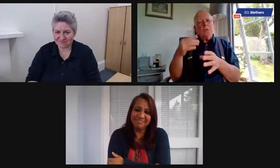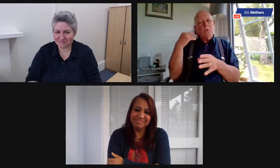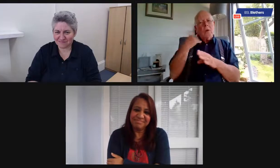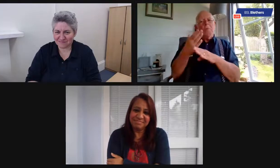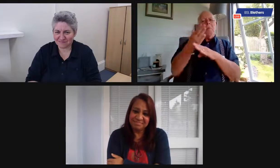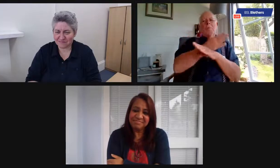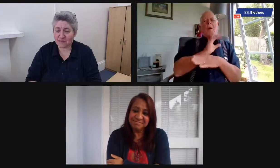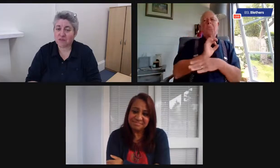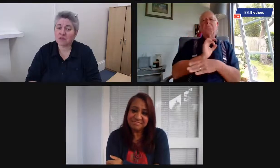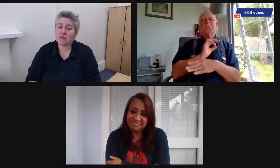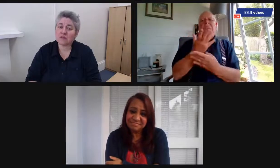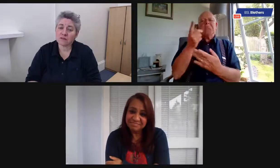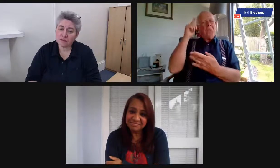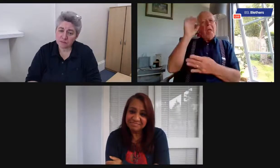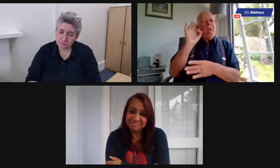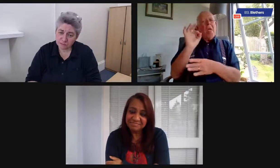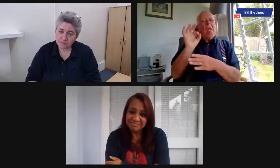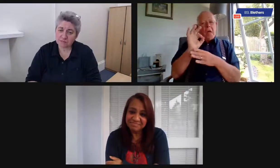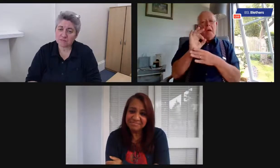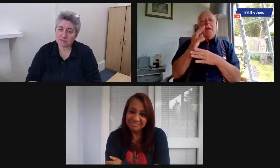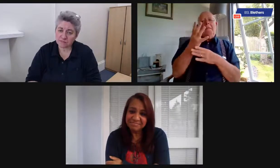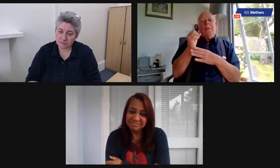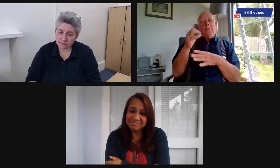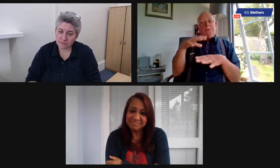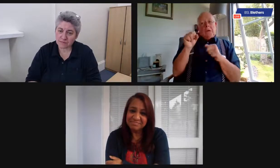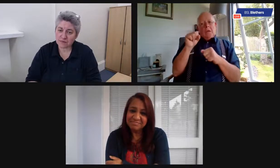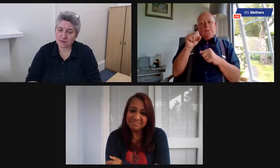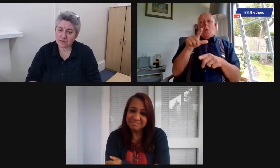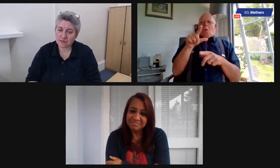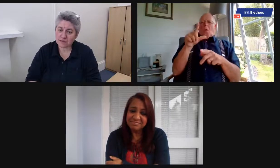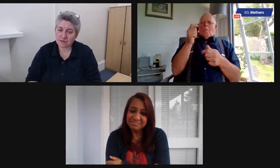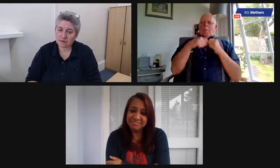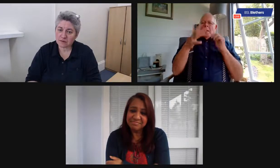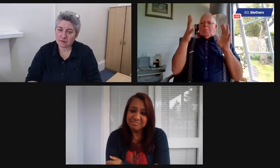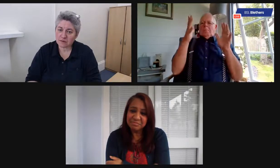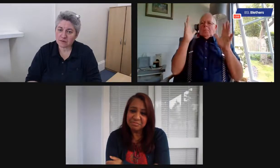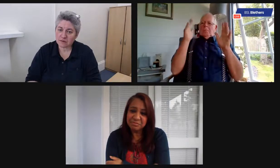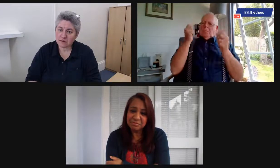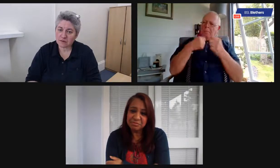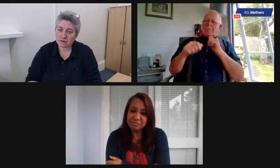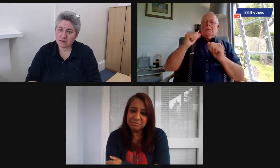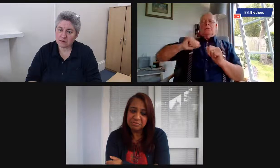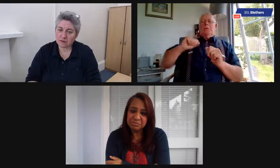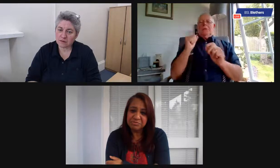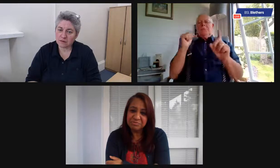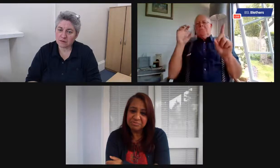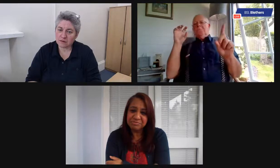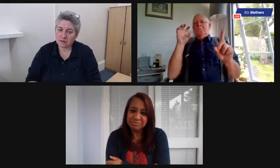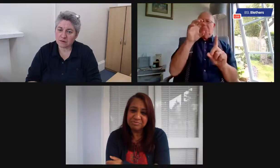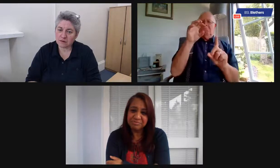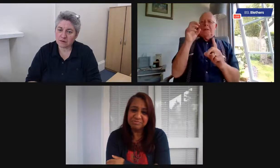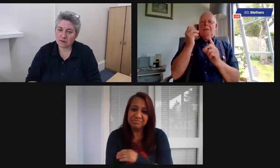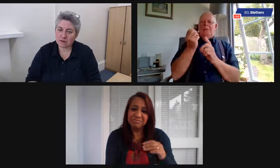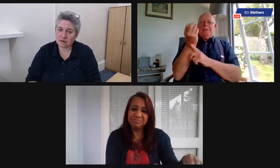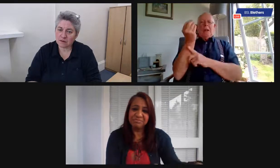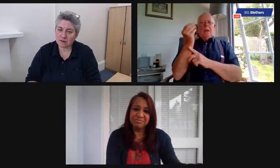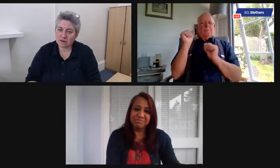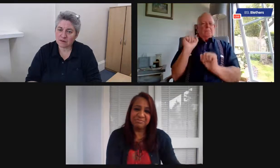Oh, I love the thistle. Well, this isn't mentioned much about really until about 400 years ago,